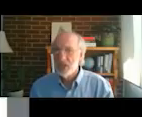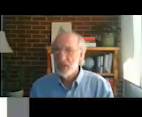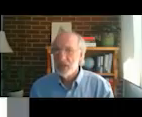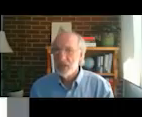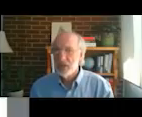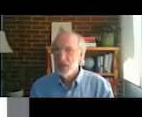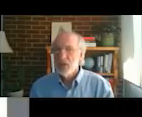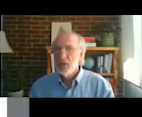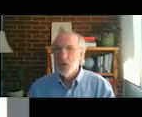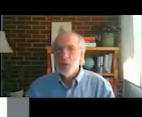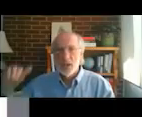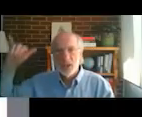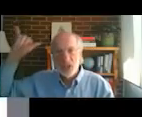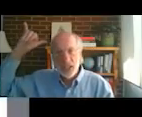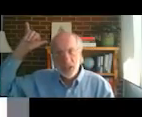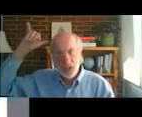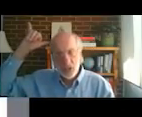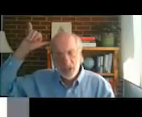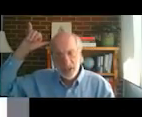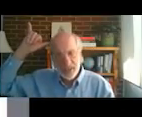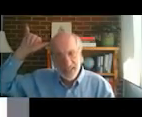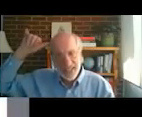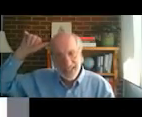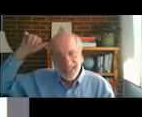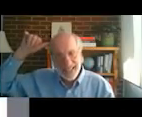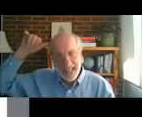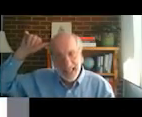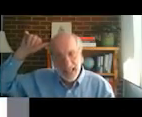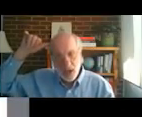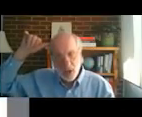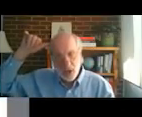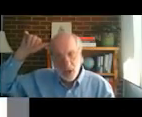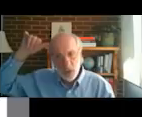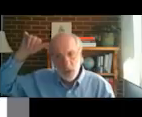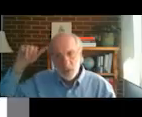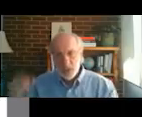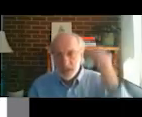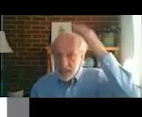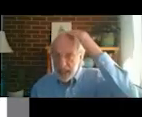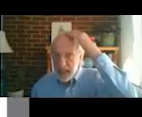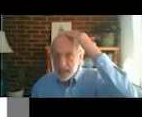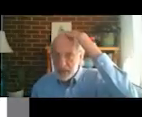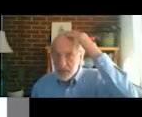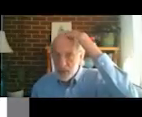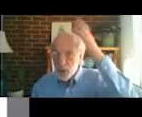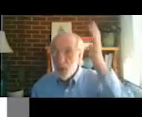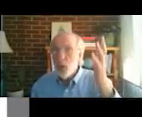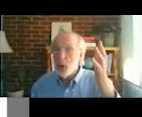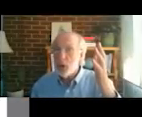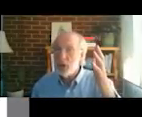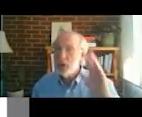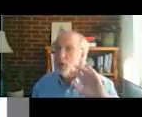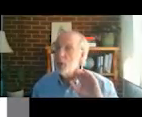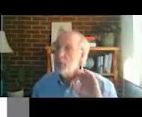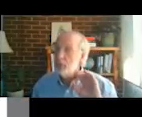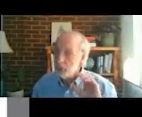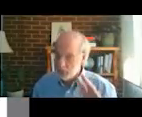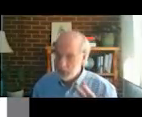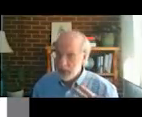pause. You don't want the child to learn that signing cow will get the hat.